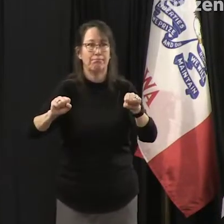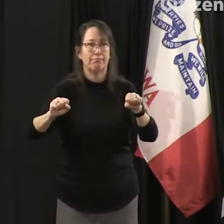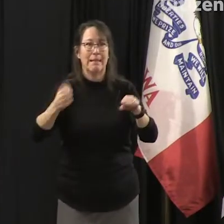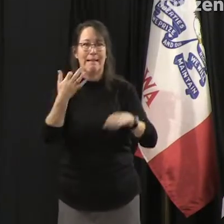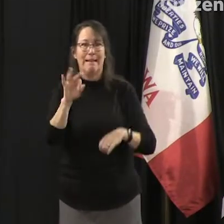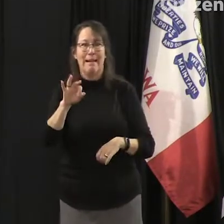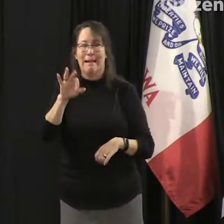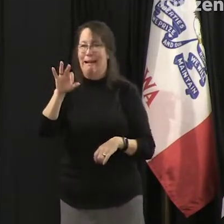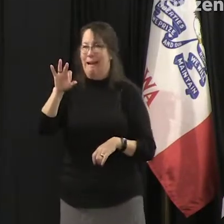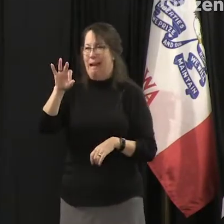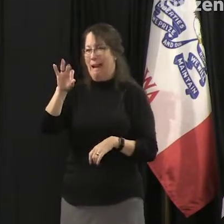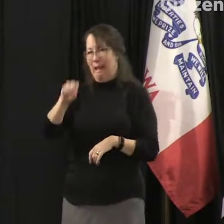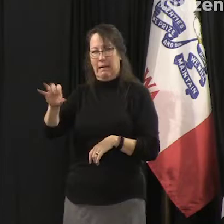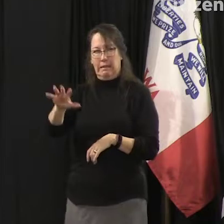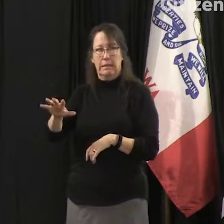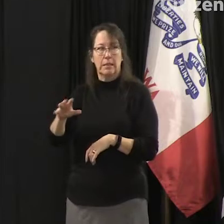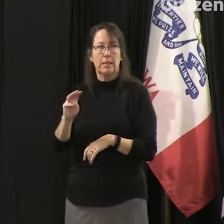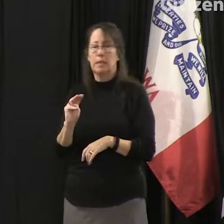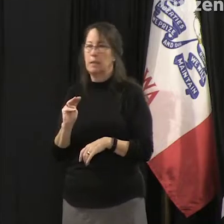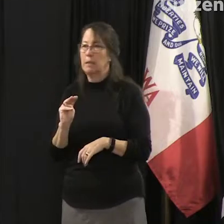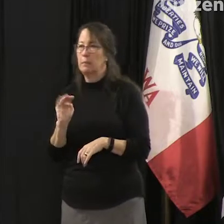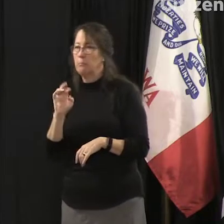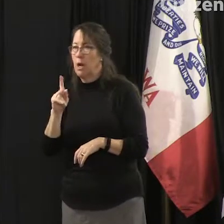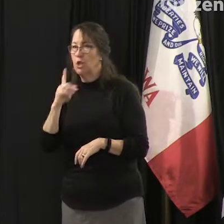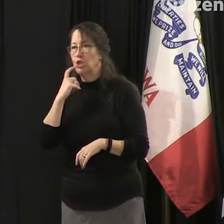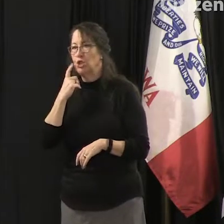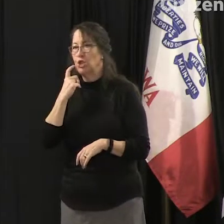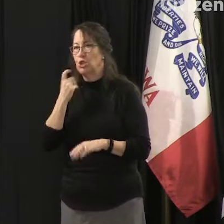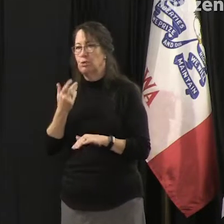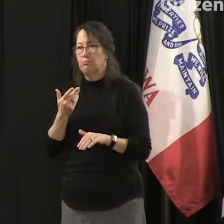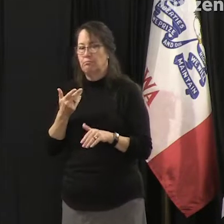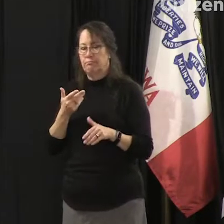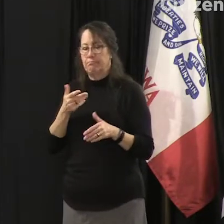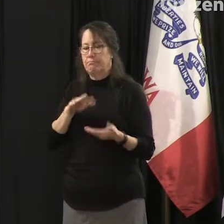in 1990. Mark just passed away